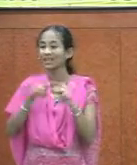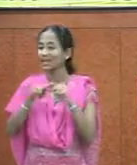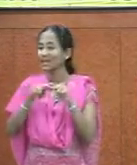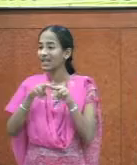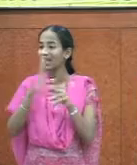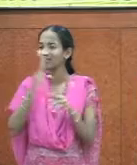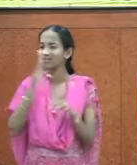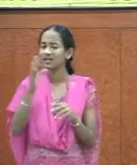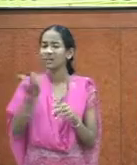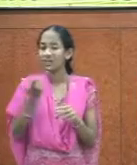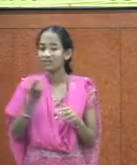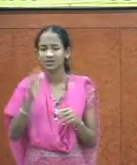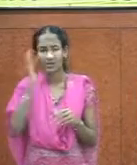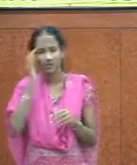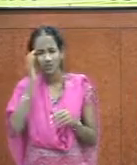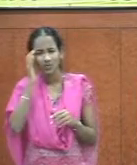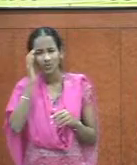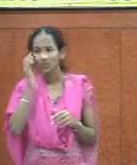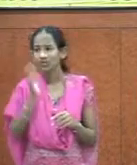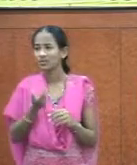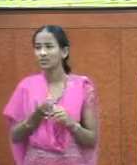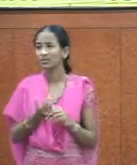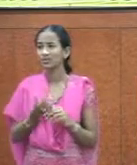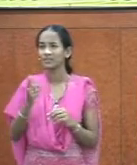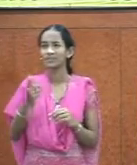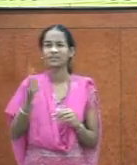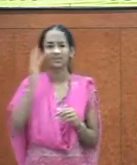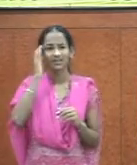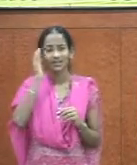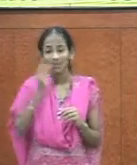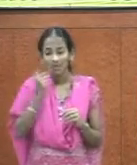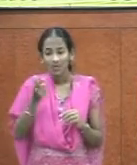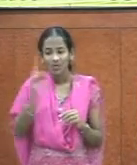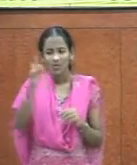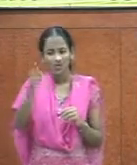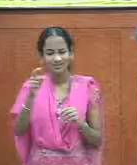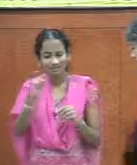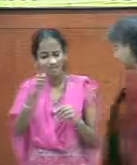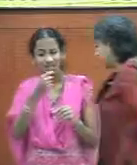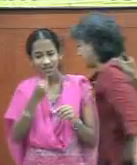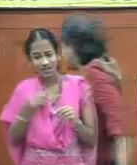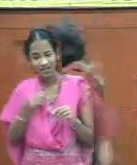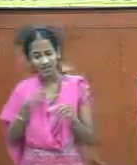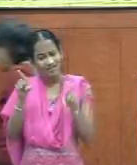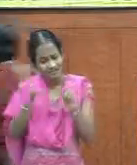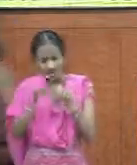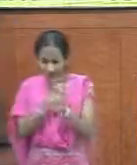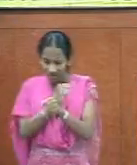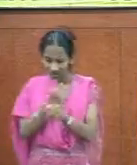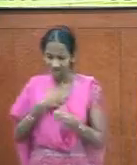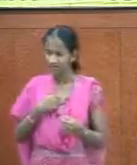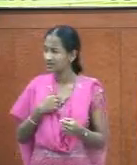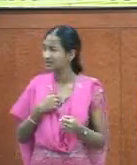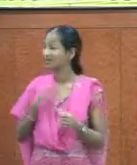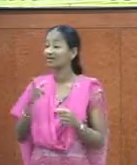So we need to monitor those. What they have said, at least, does that exist? And we need to continuously guide, we need